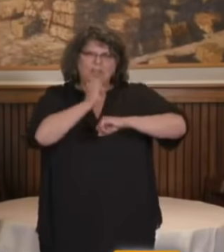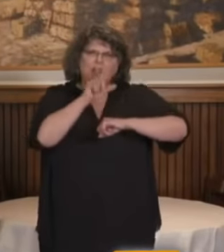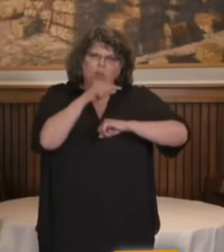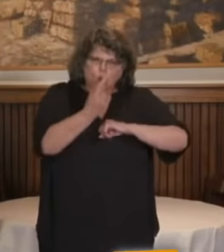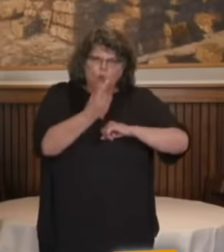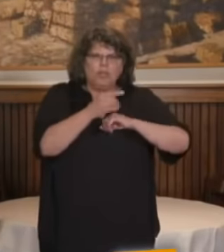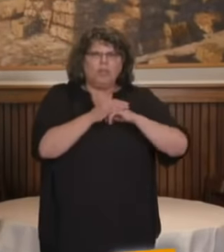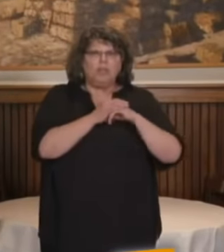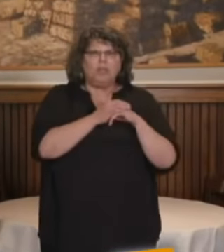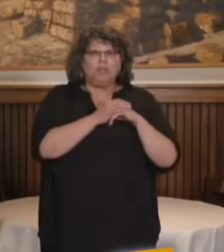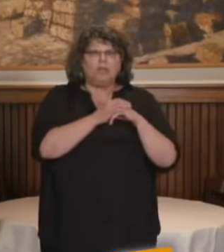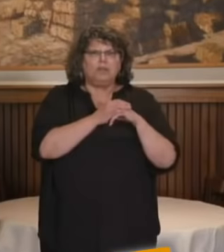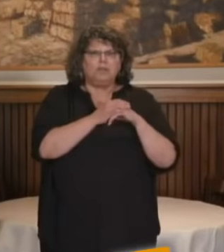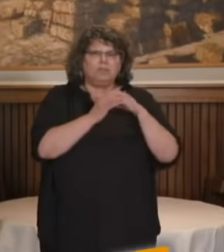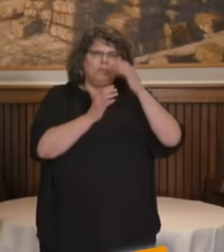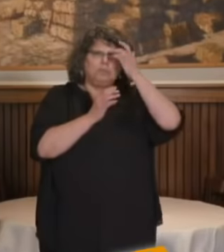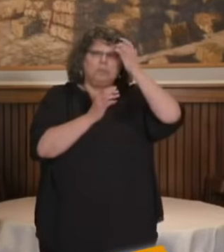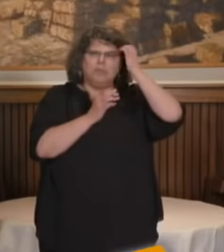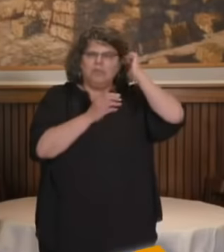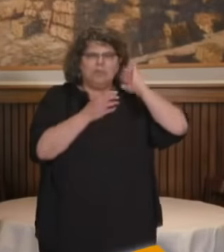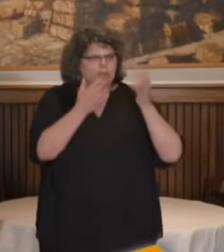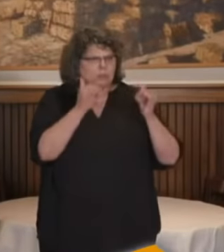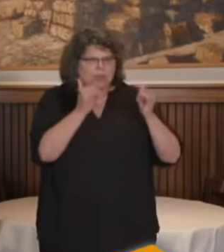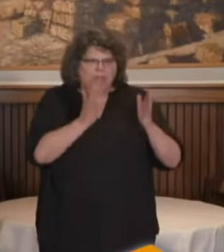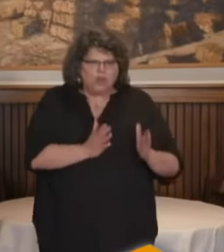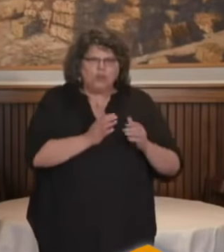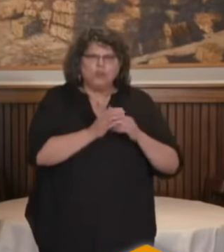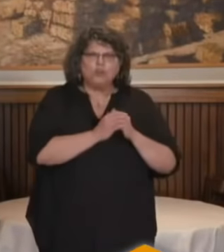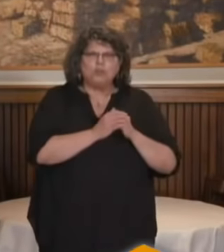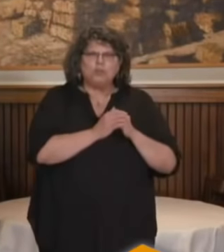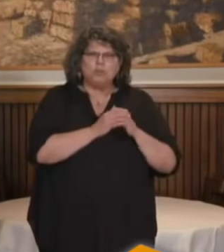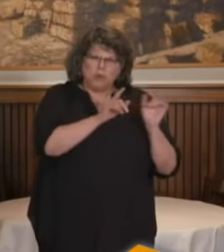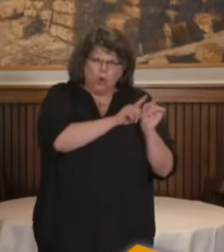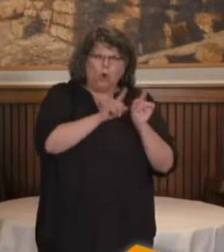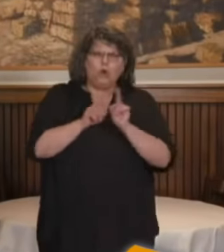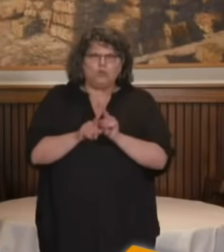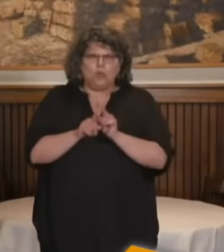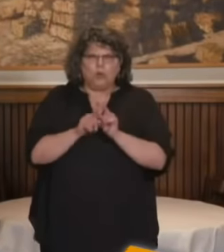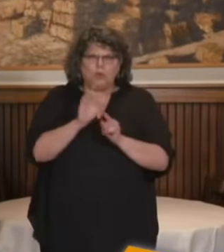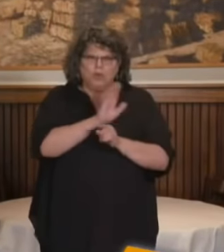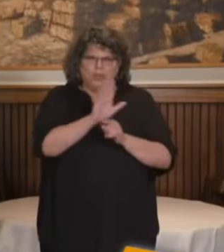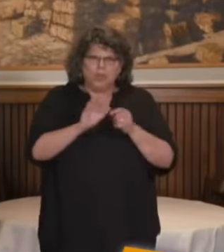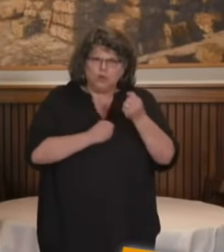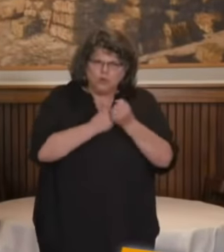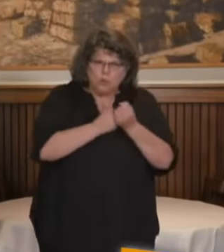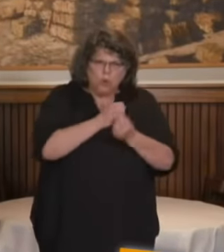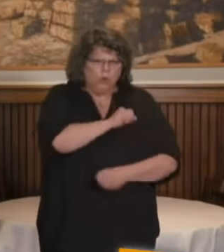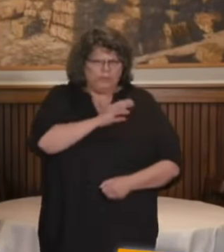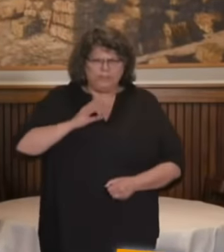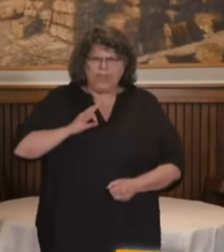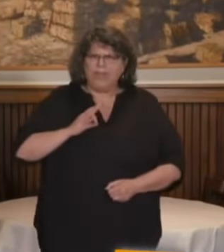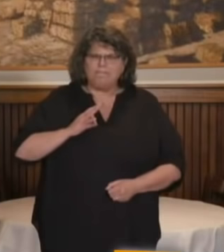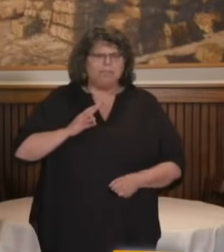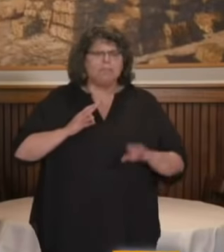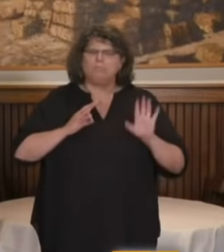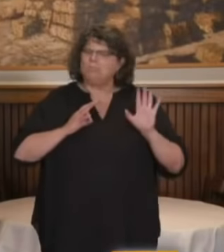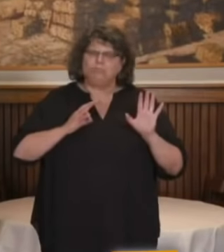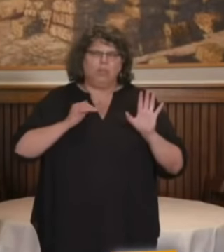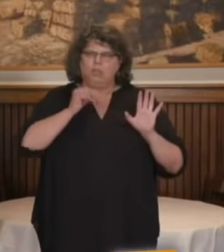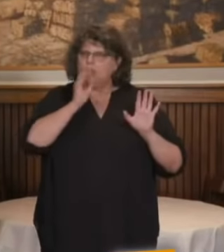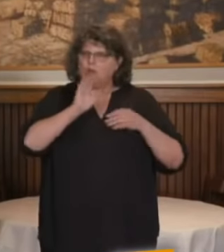only the players, but more broadly their support staff. Again, we're not talking